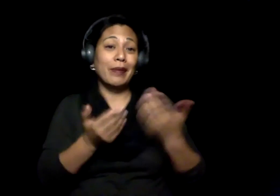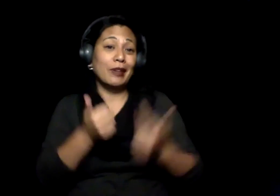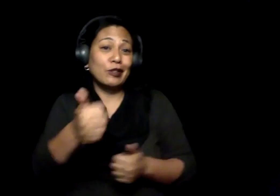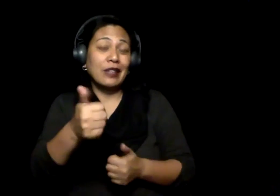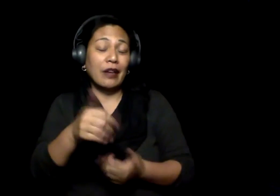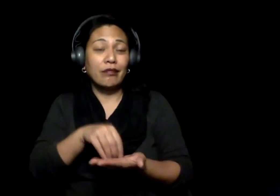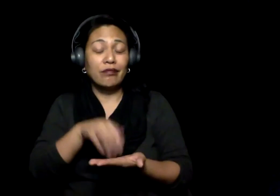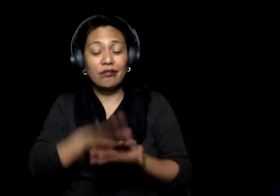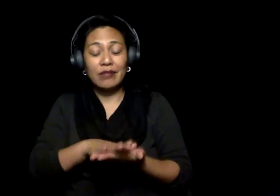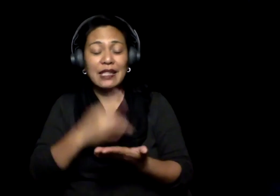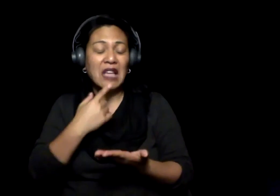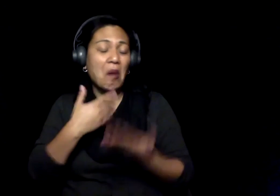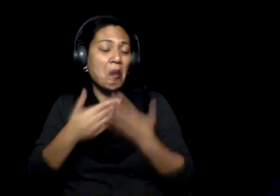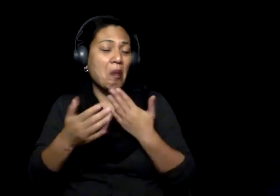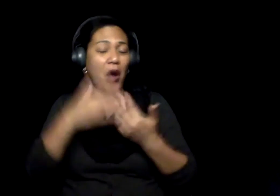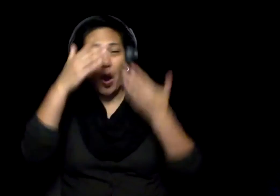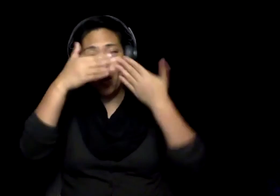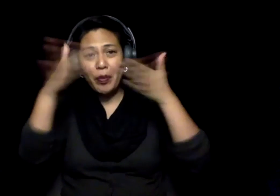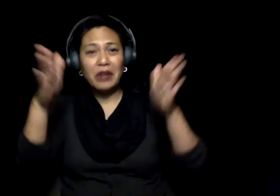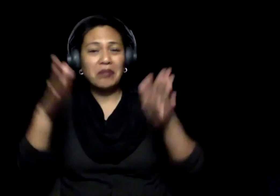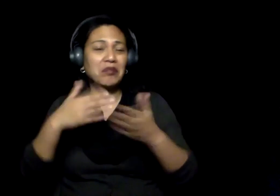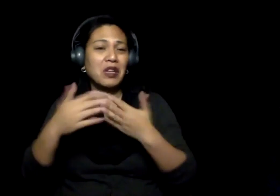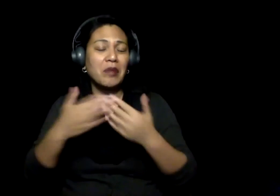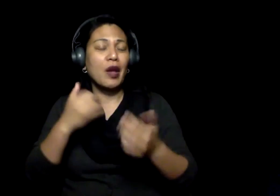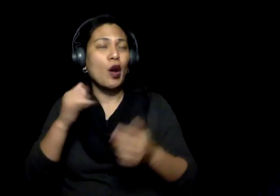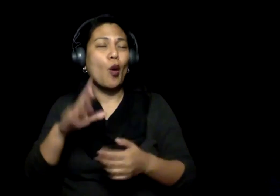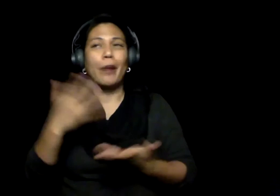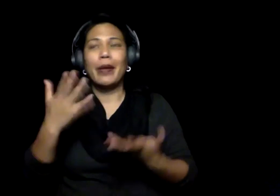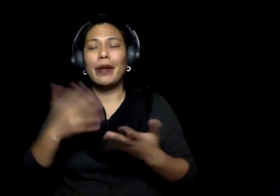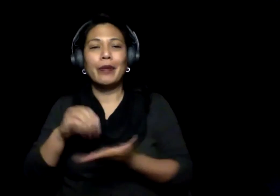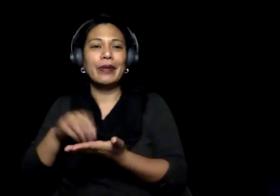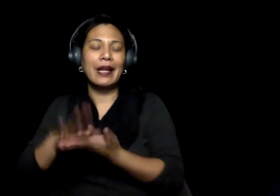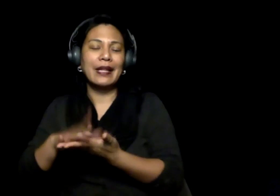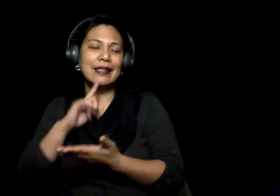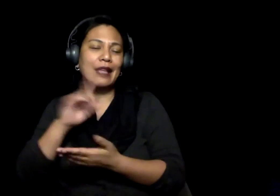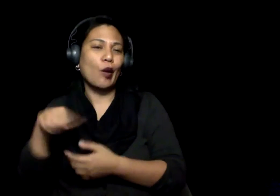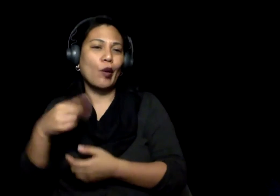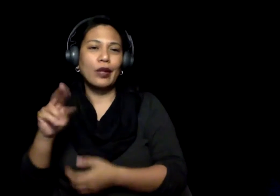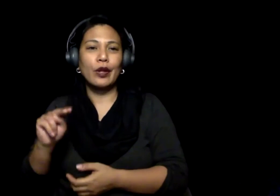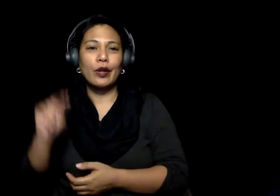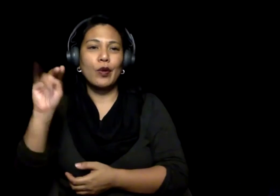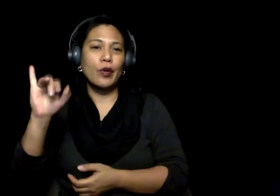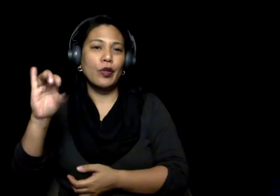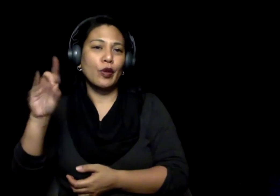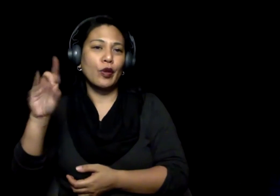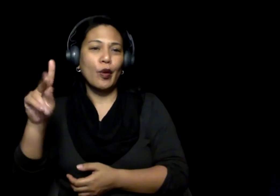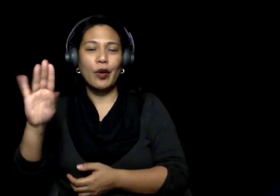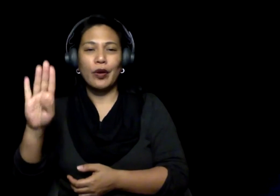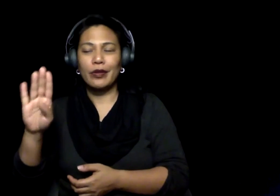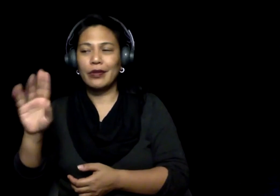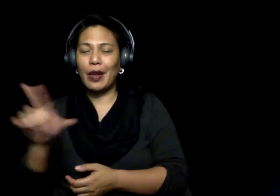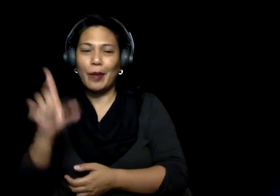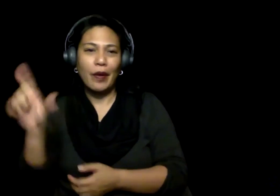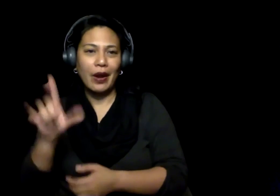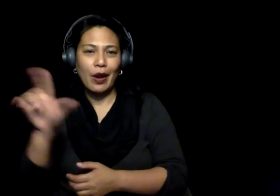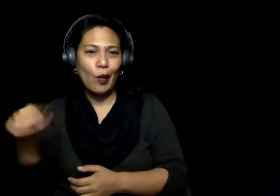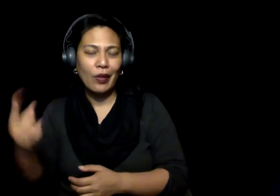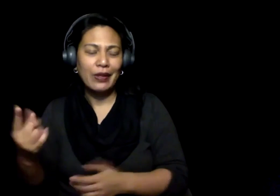say, you know, I only want North York branches. There's all sorts of different possibilities. It's pretty wide